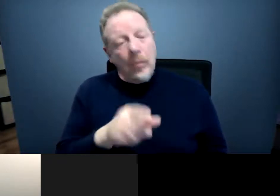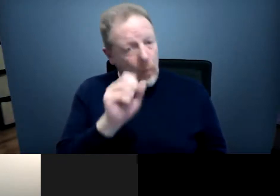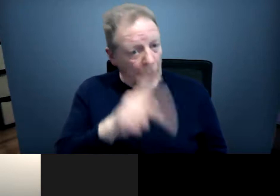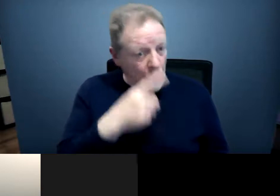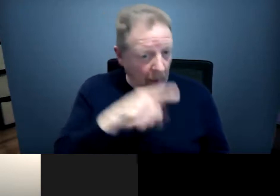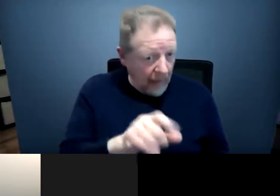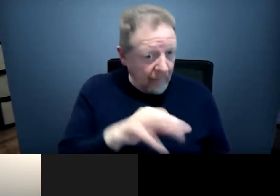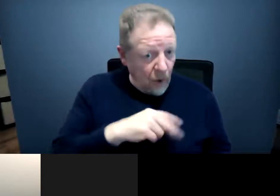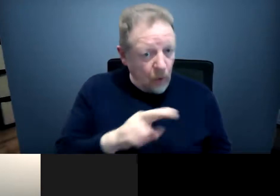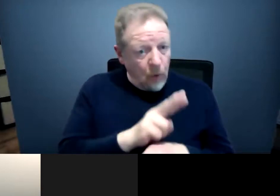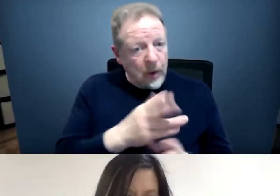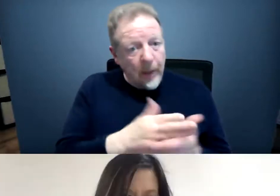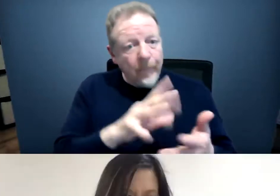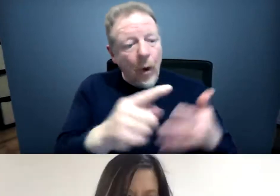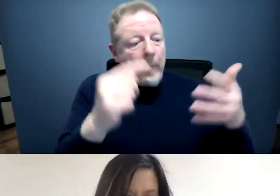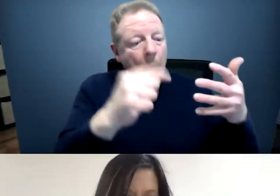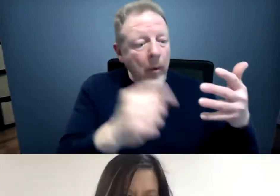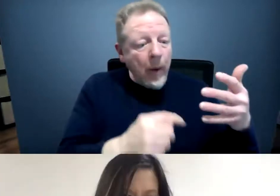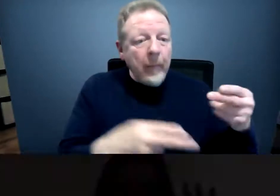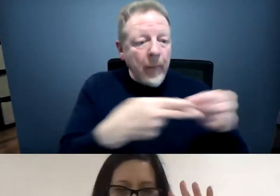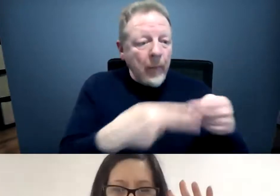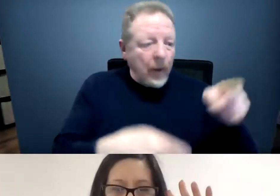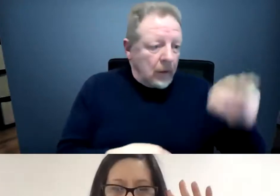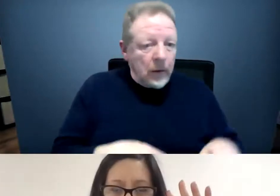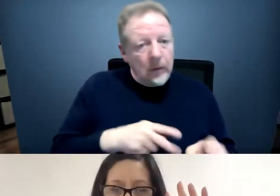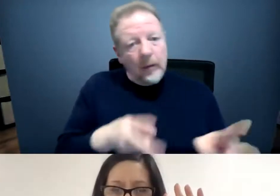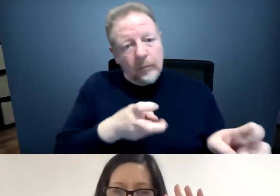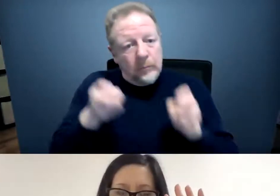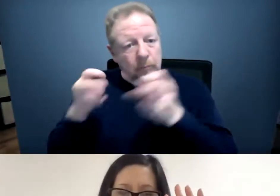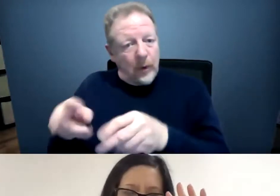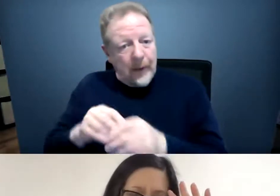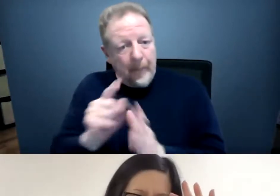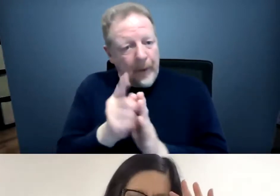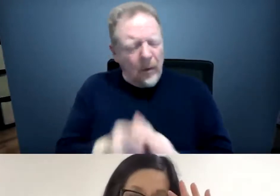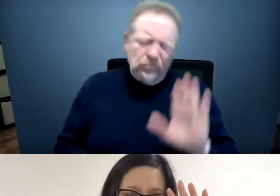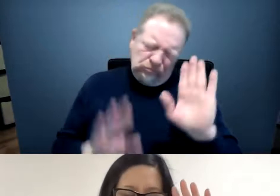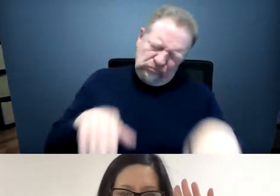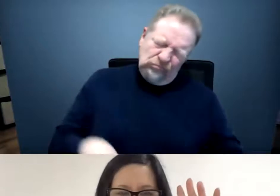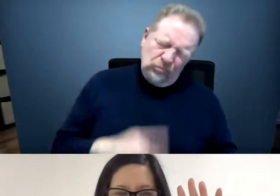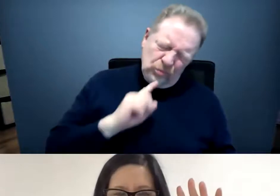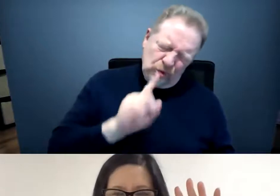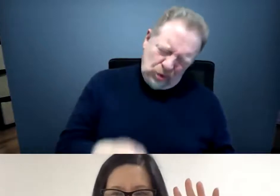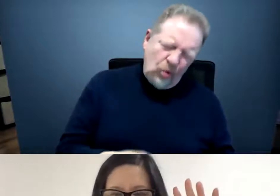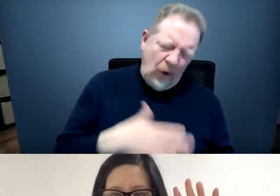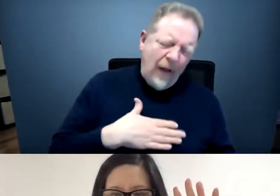use some of the bullet point for the meeting minute that I include? Oh, yeah. Sure. Yes, thanks.